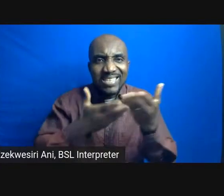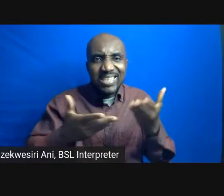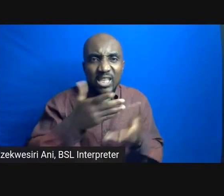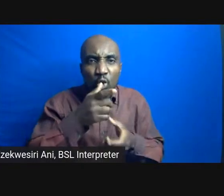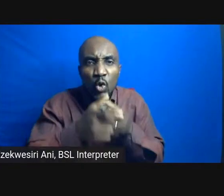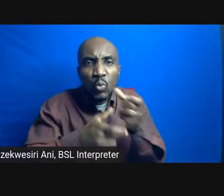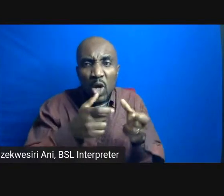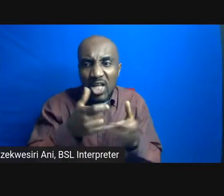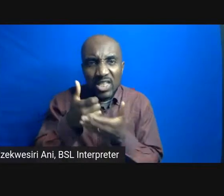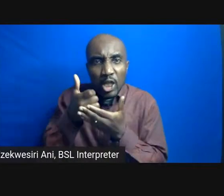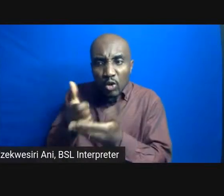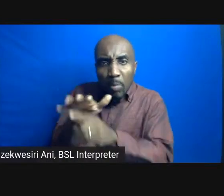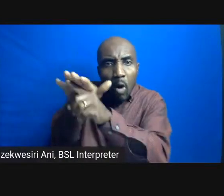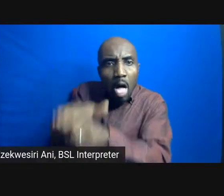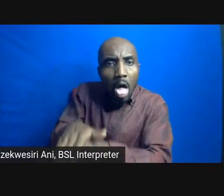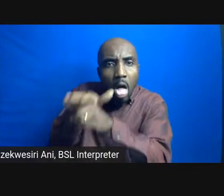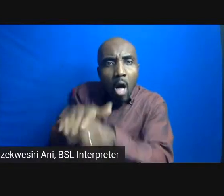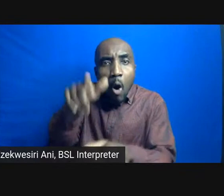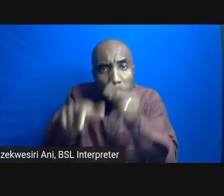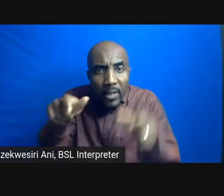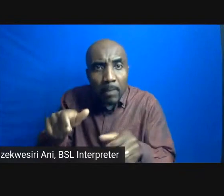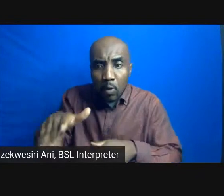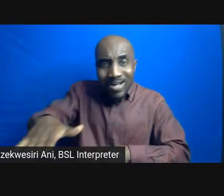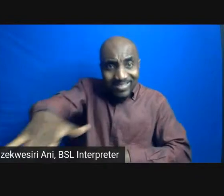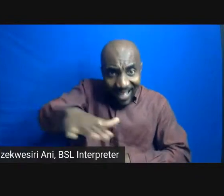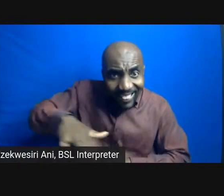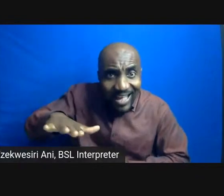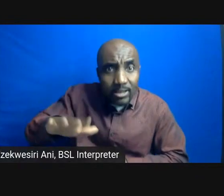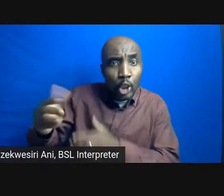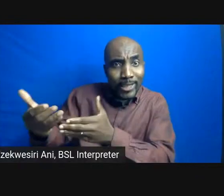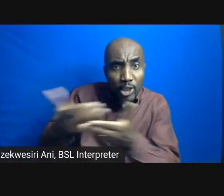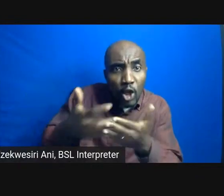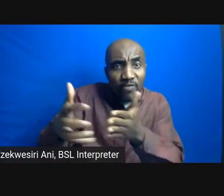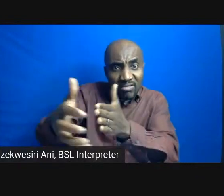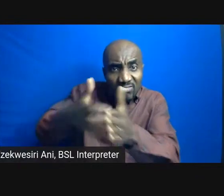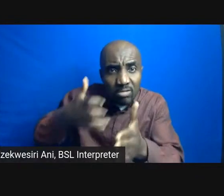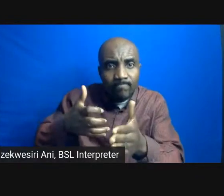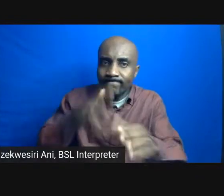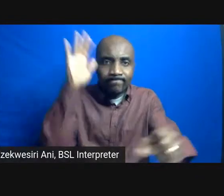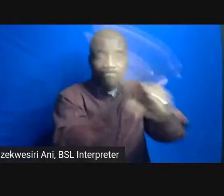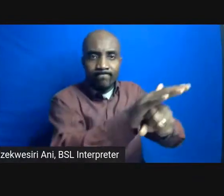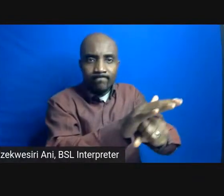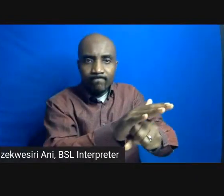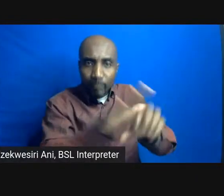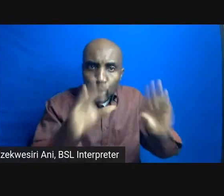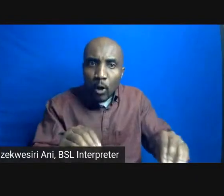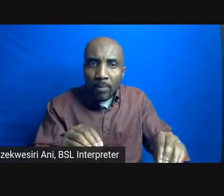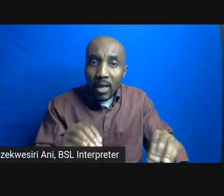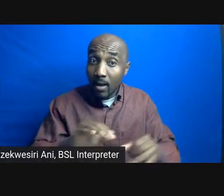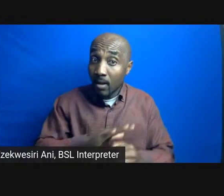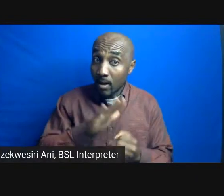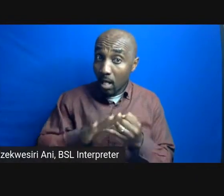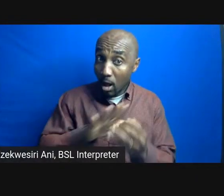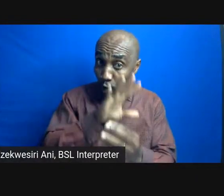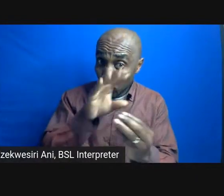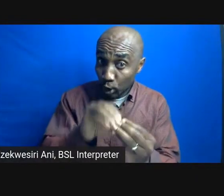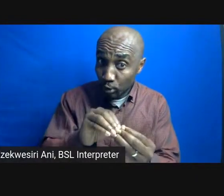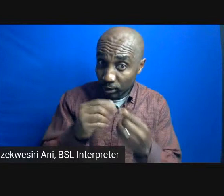of people, land, and services. In conclusion, let me leave you with this